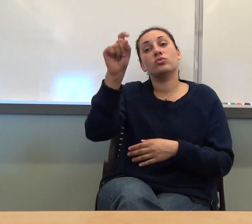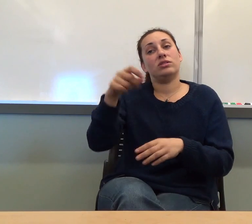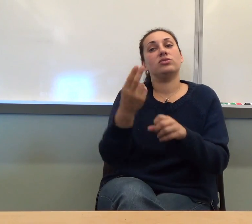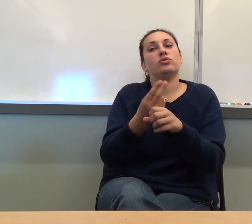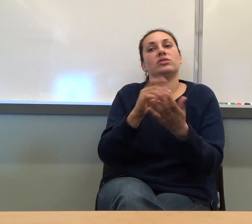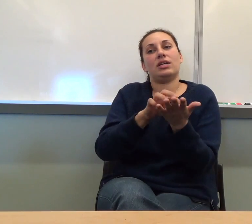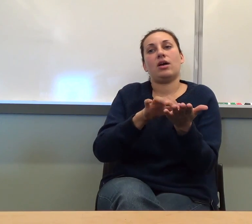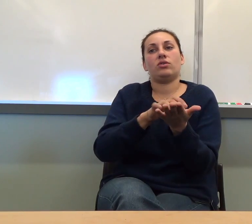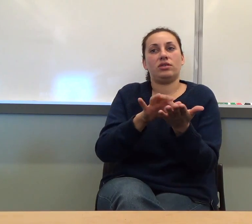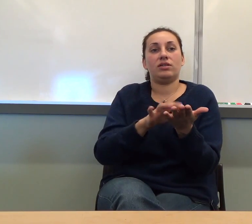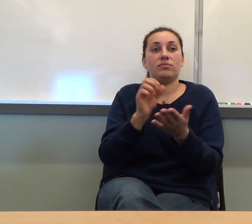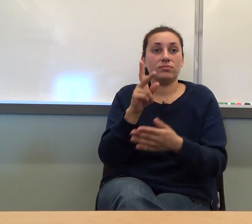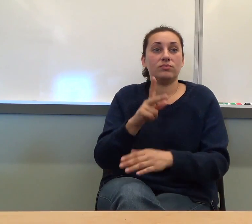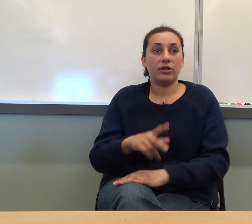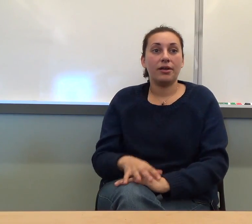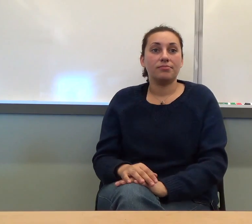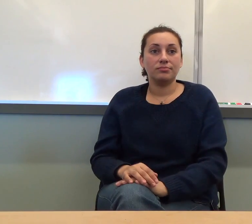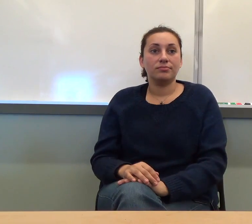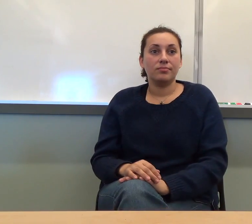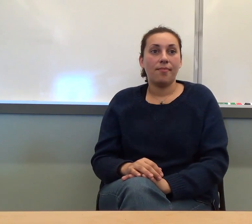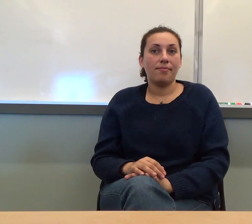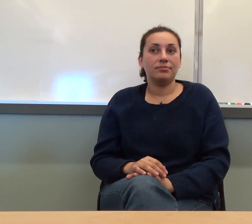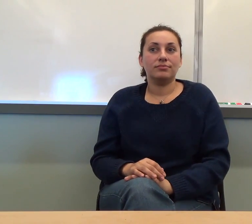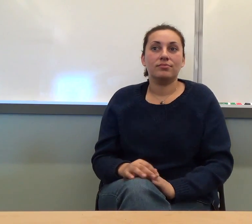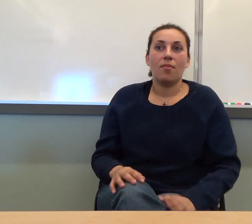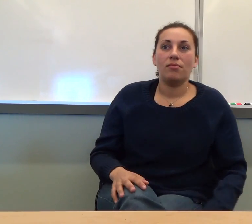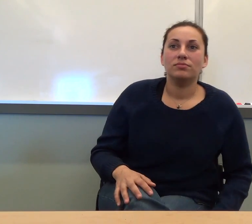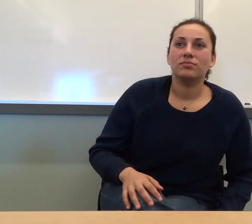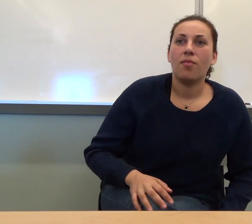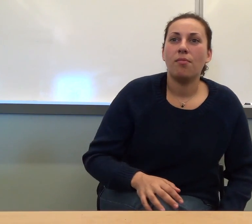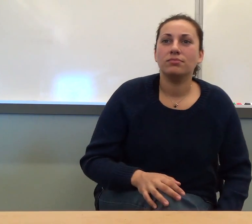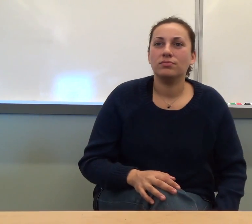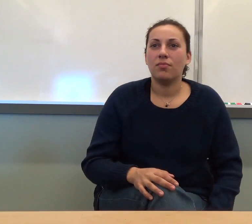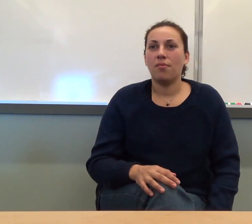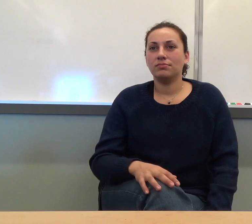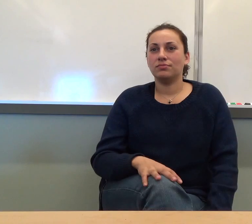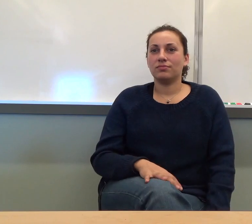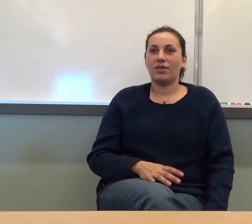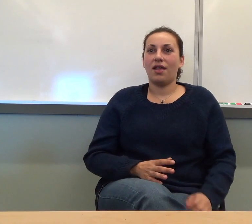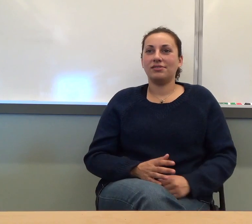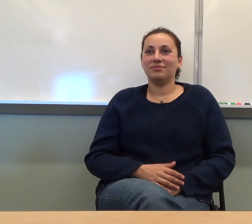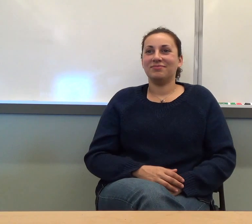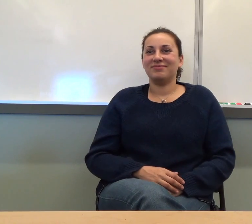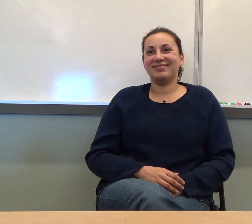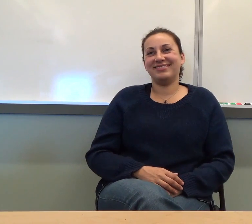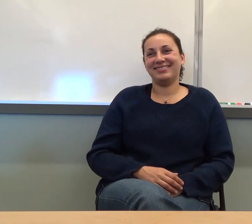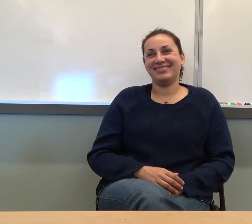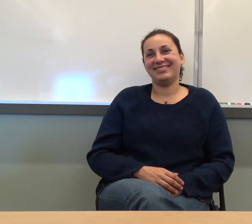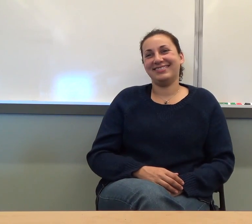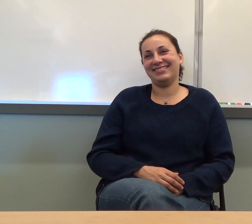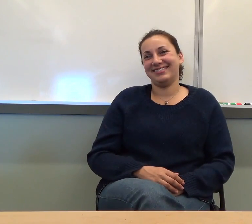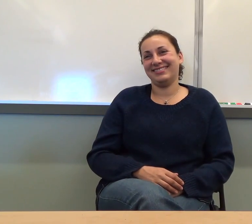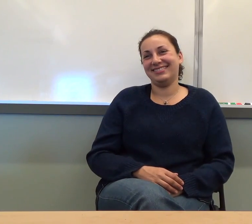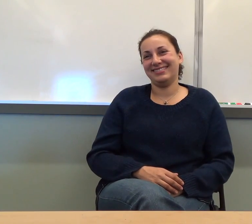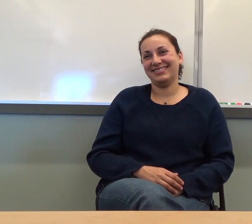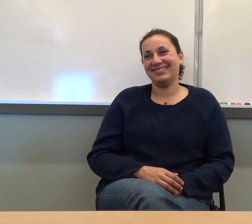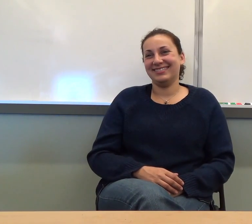can do that calculation. So what we have on page 301 is apple juice coming in a variety of sizes and packaging